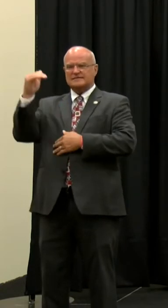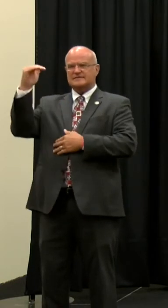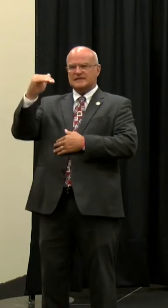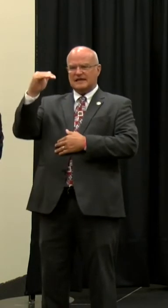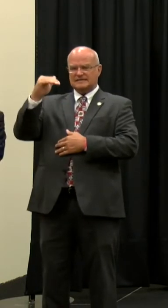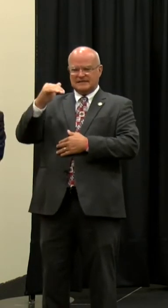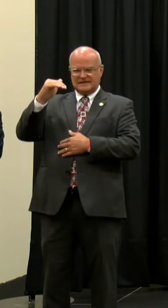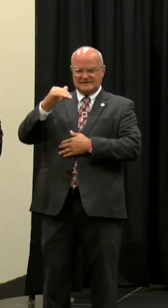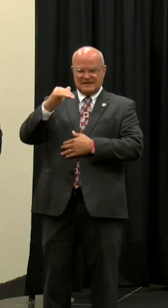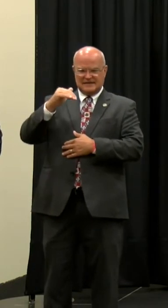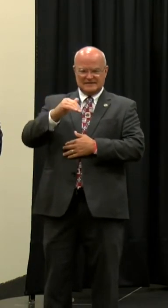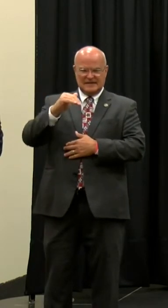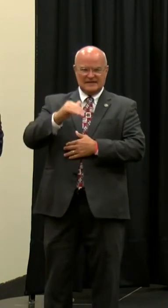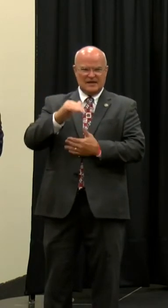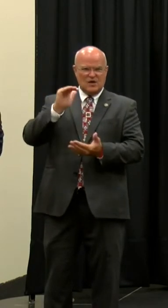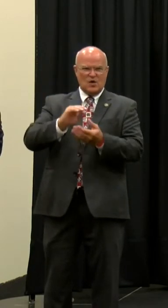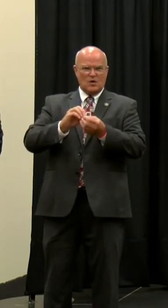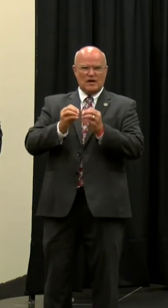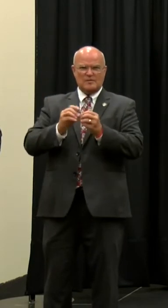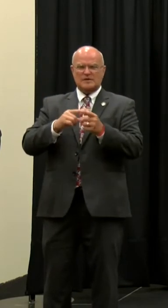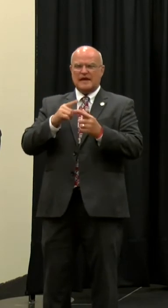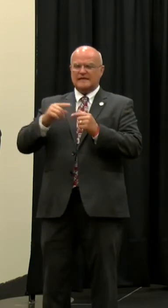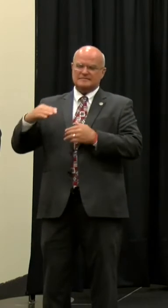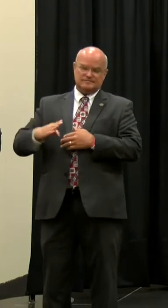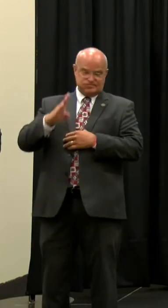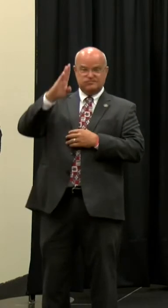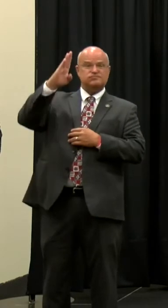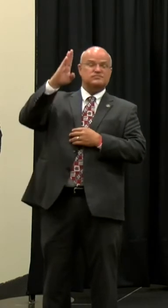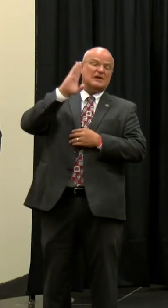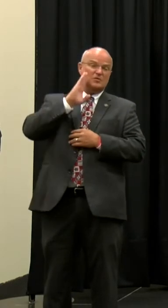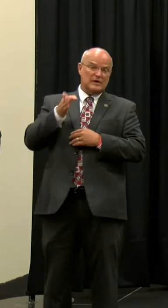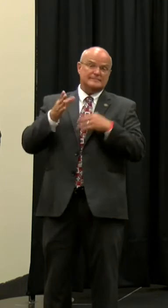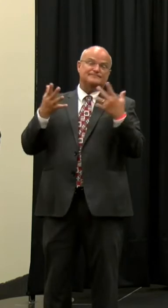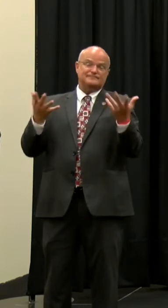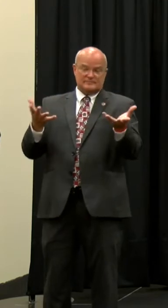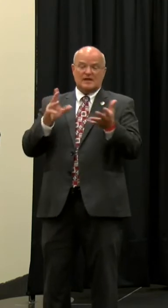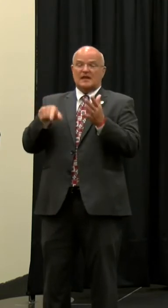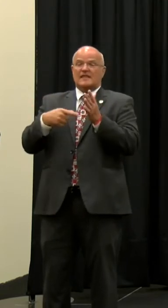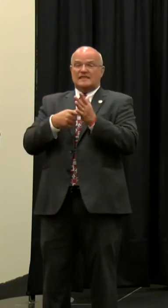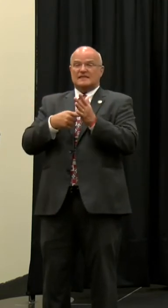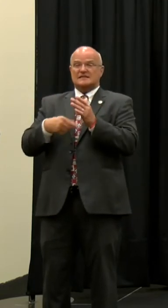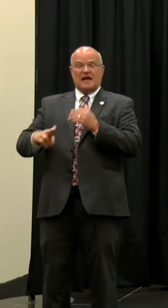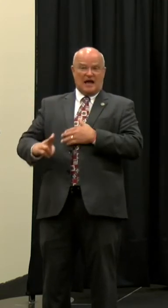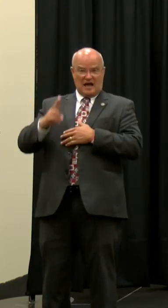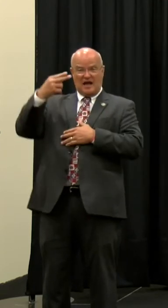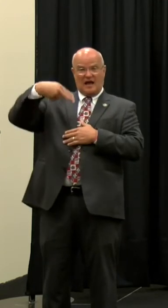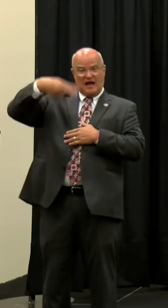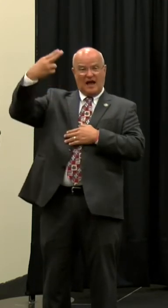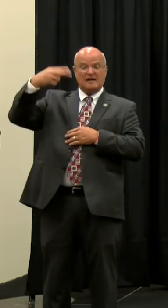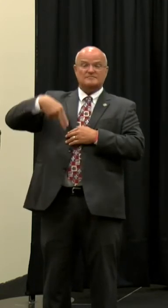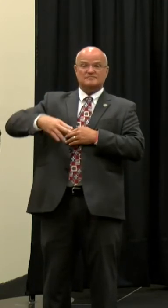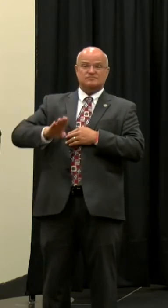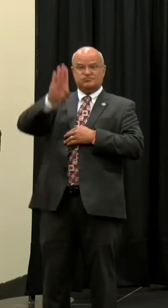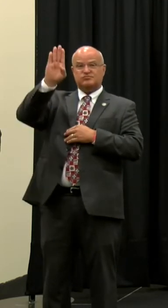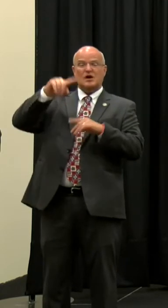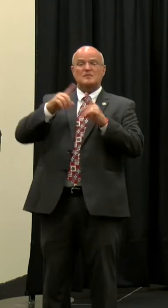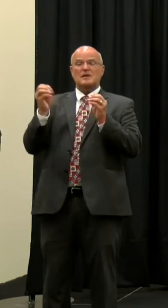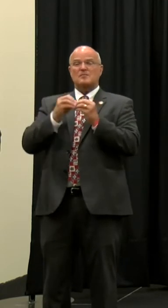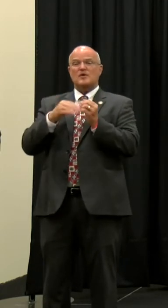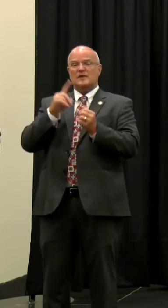with declining and lower numbers, and then it'll shoot up. This is a high shoot up, but it was also